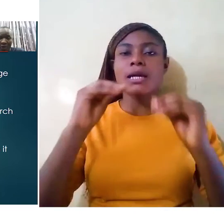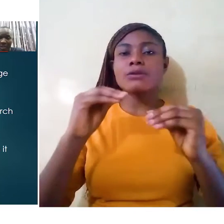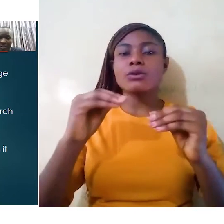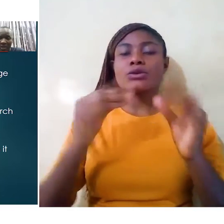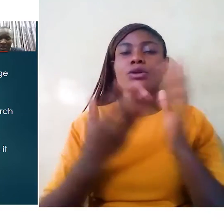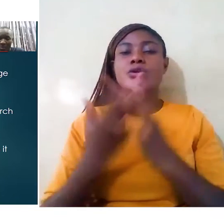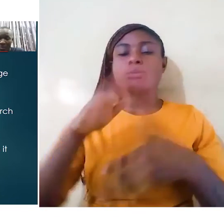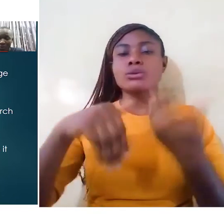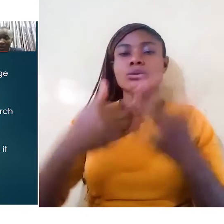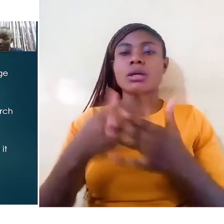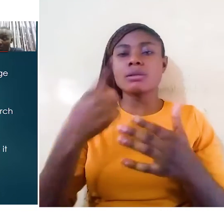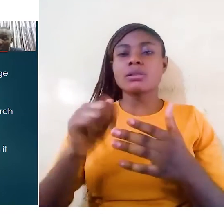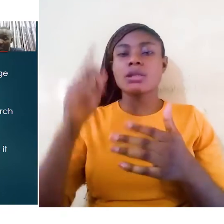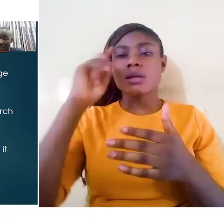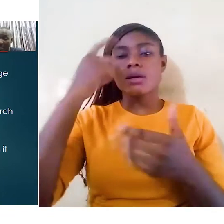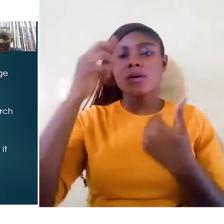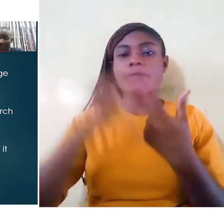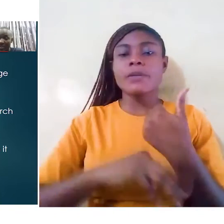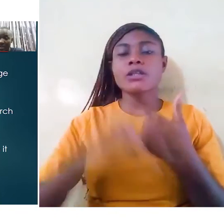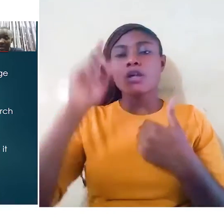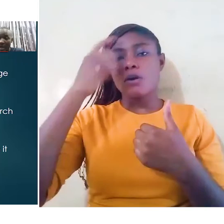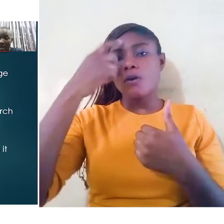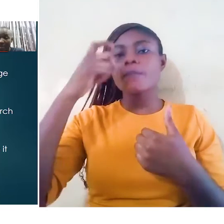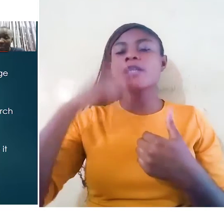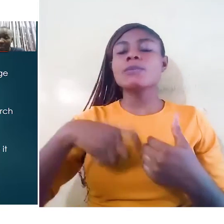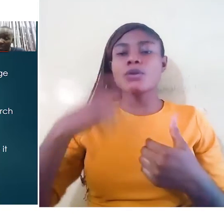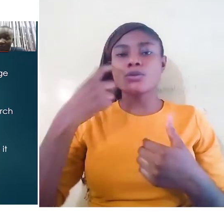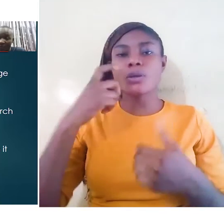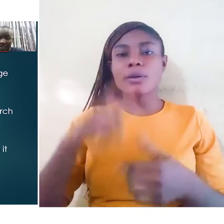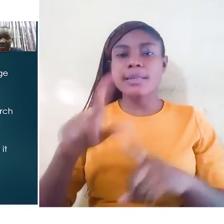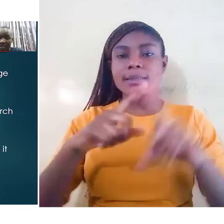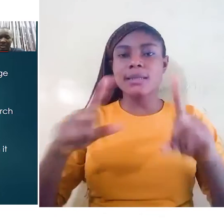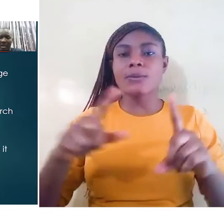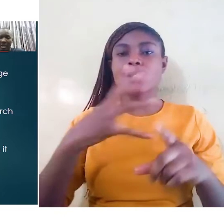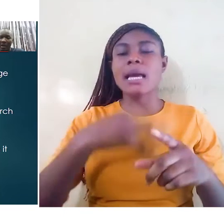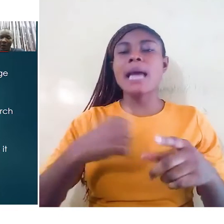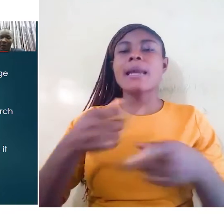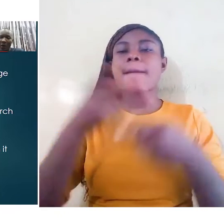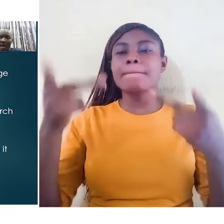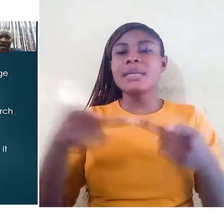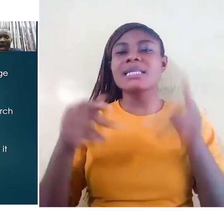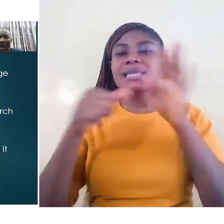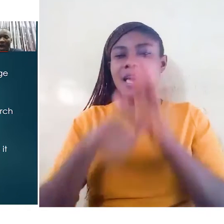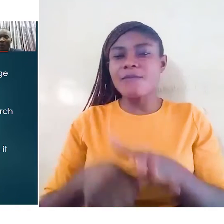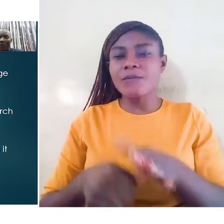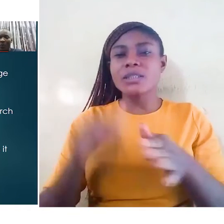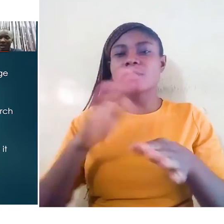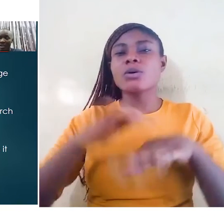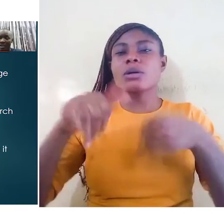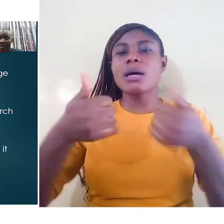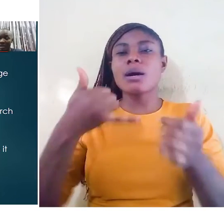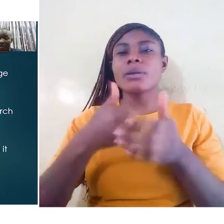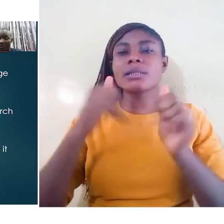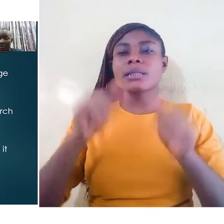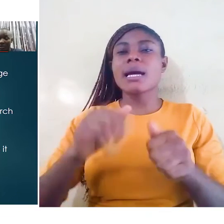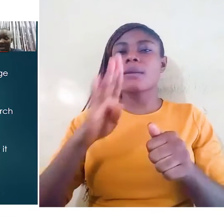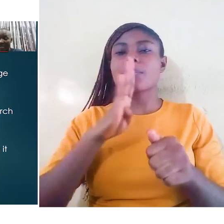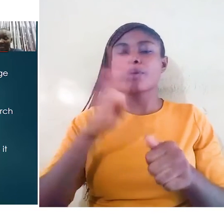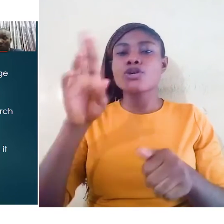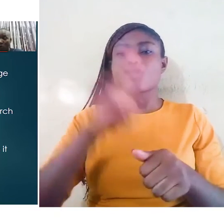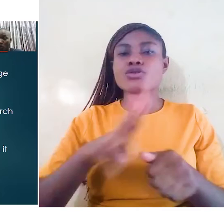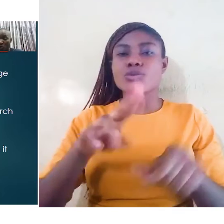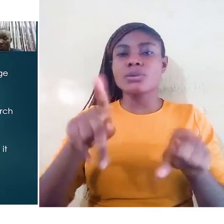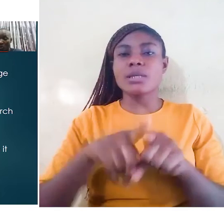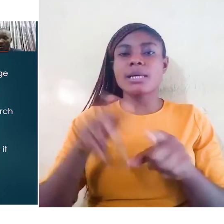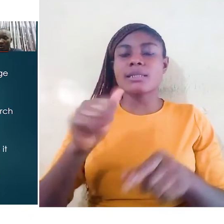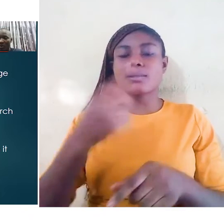the government must recognize sign language and place much emphasis on how it can be used as